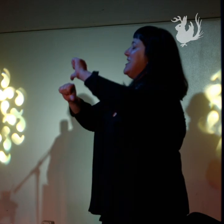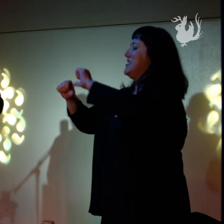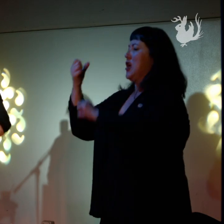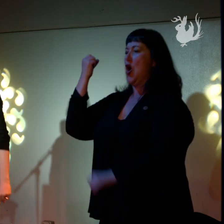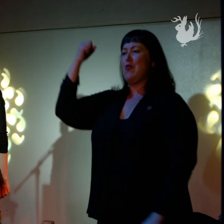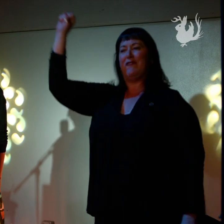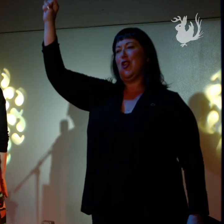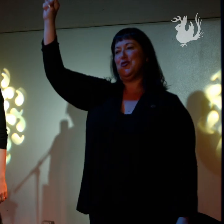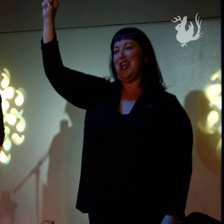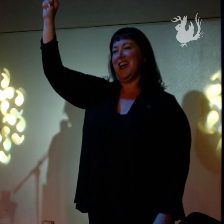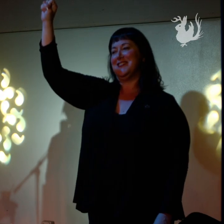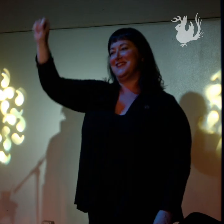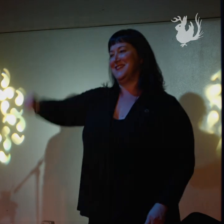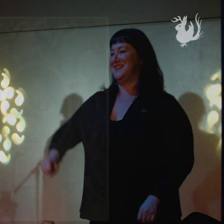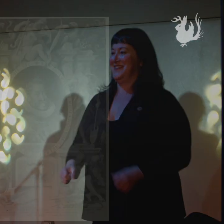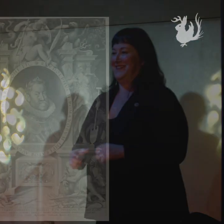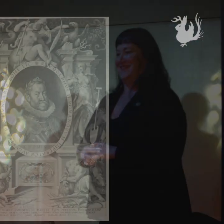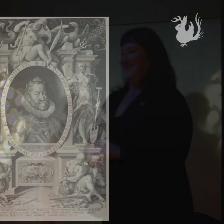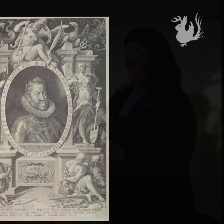Revolution.